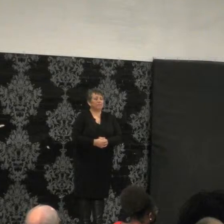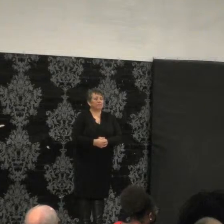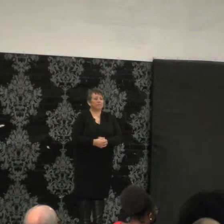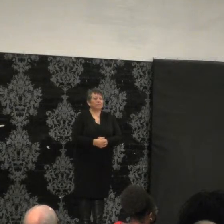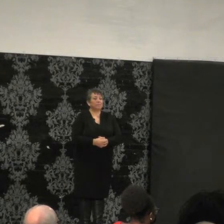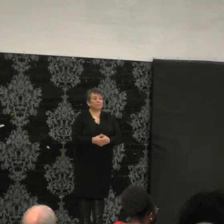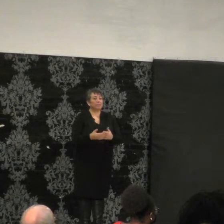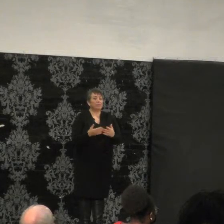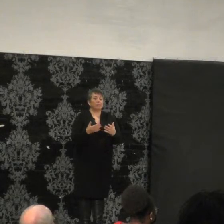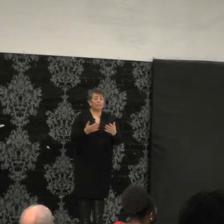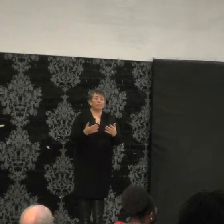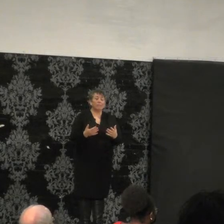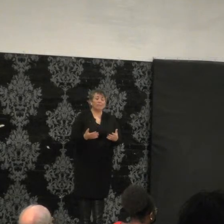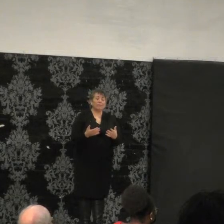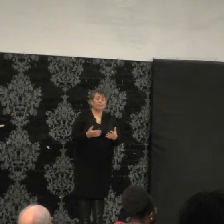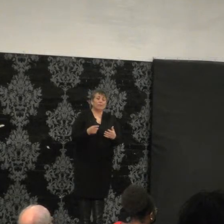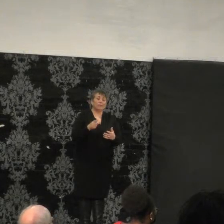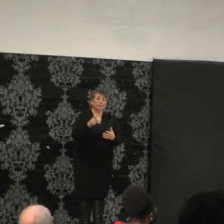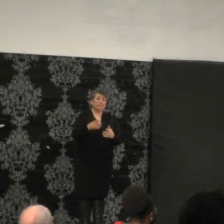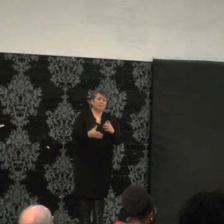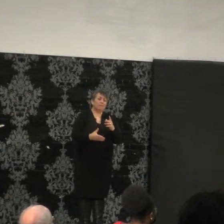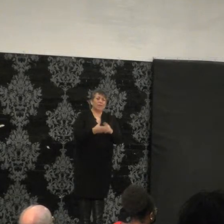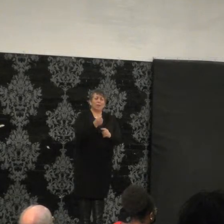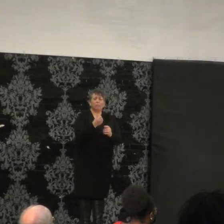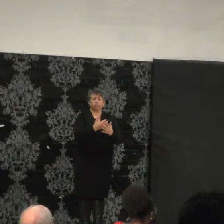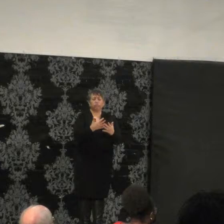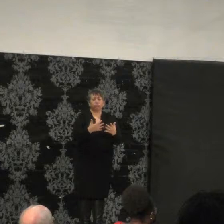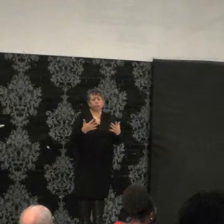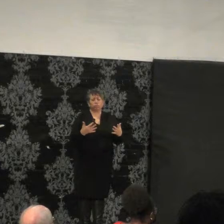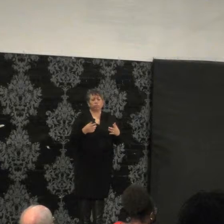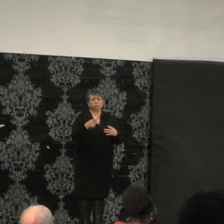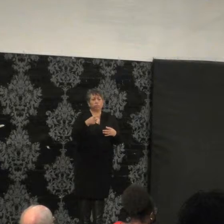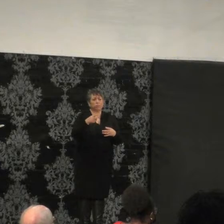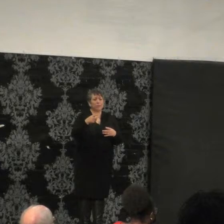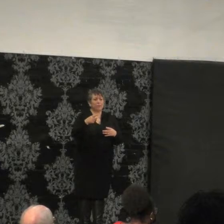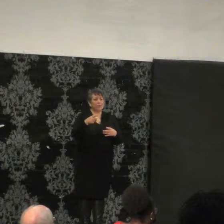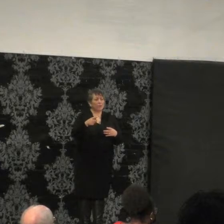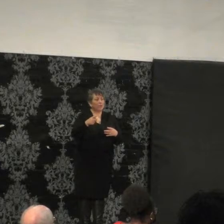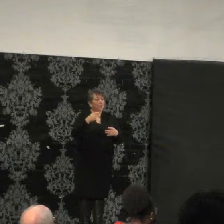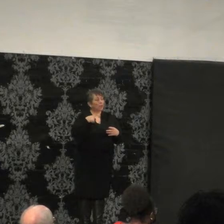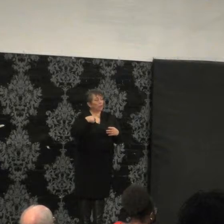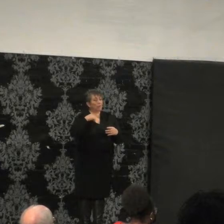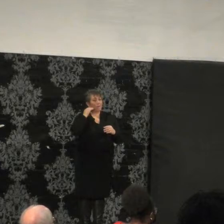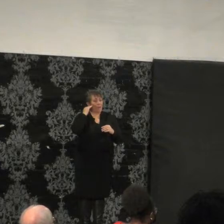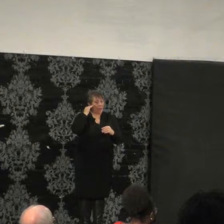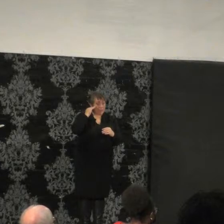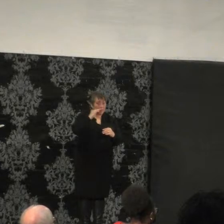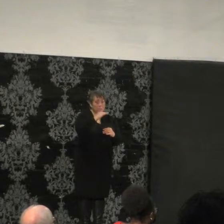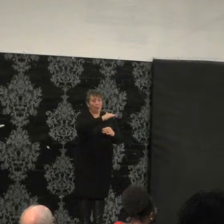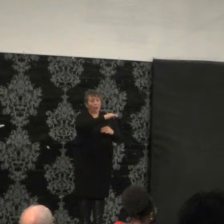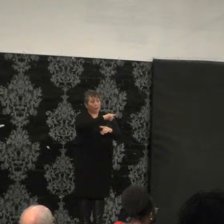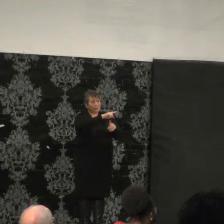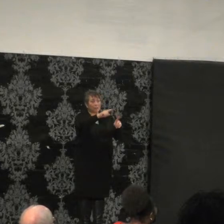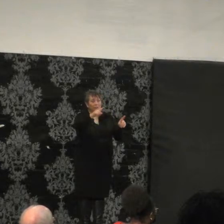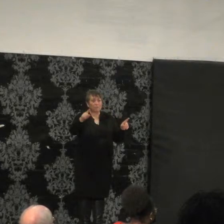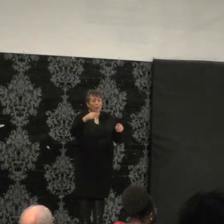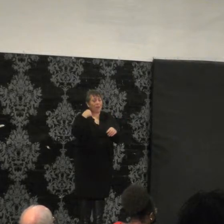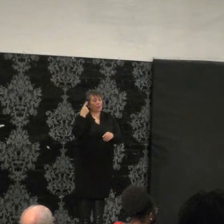What you've done is incredible, as it is inspiring, and on behalf of London, I thank you once